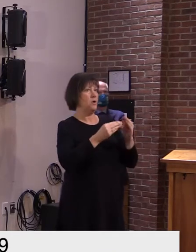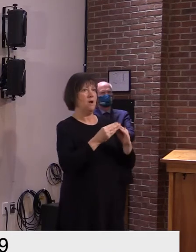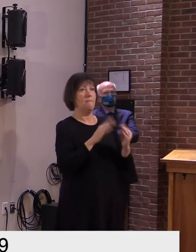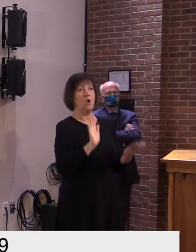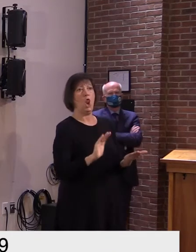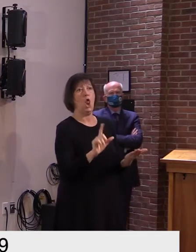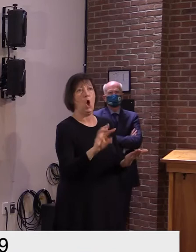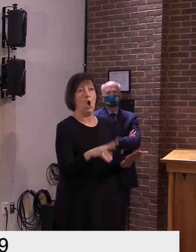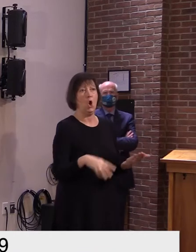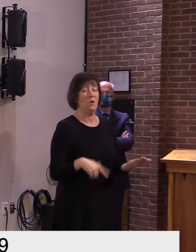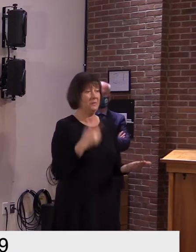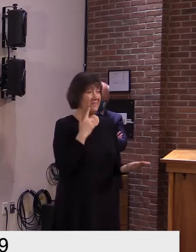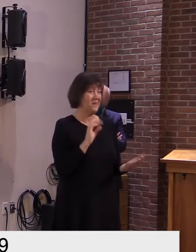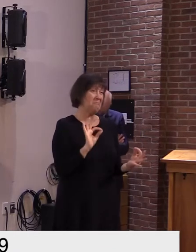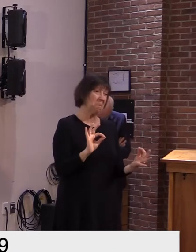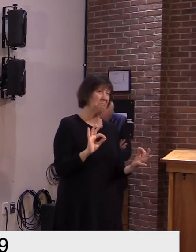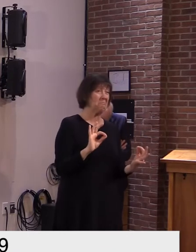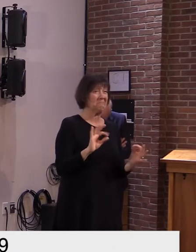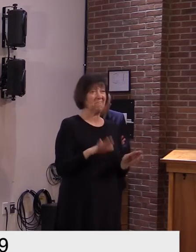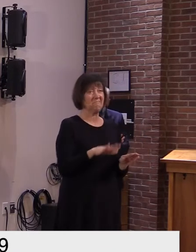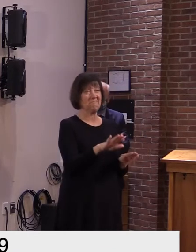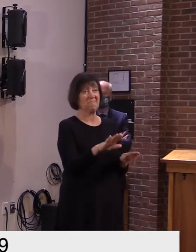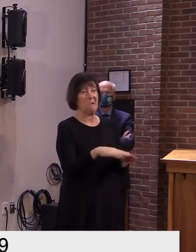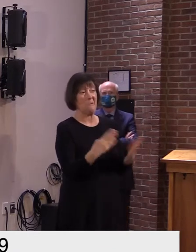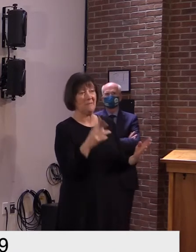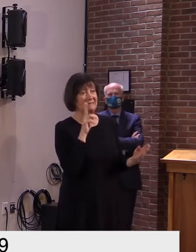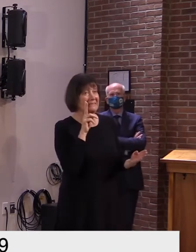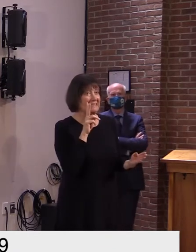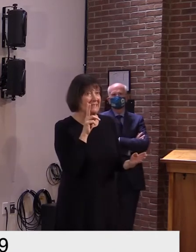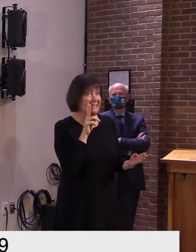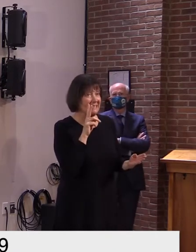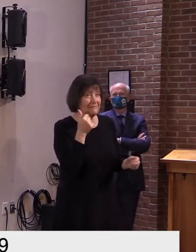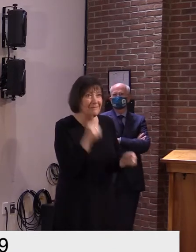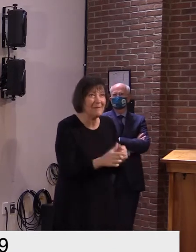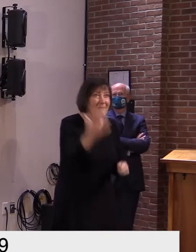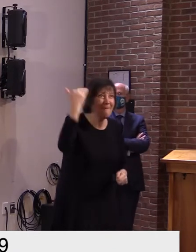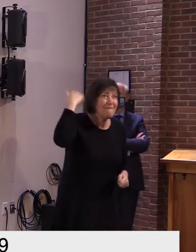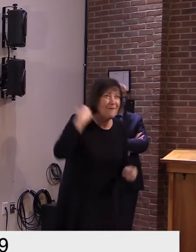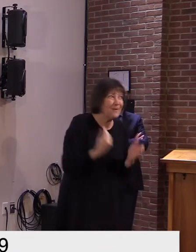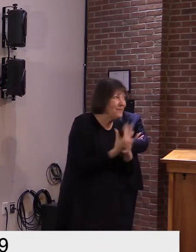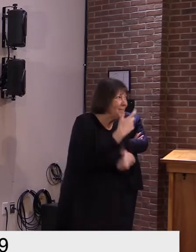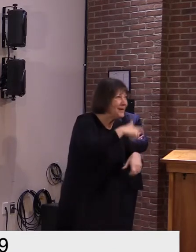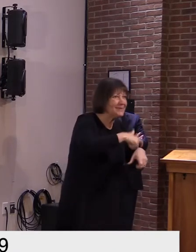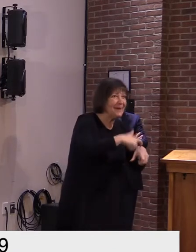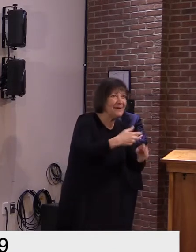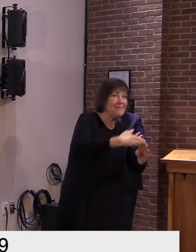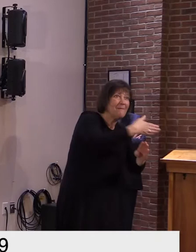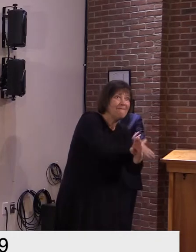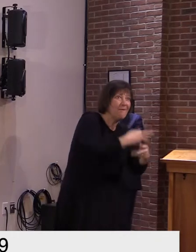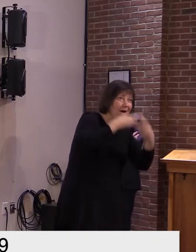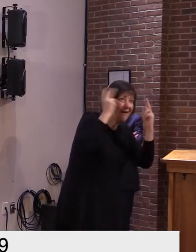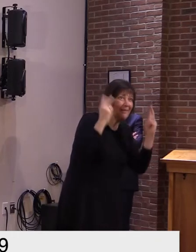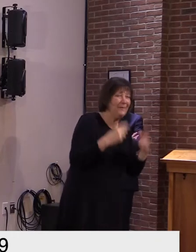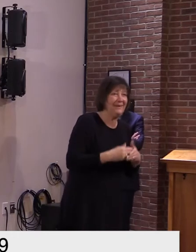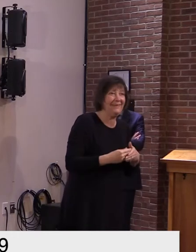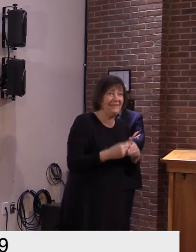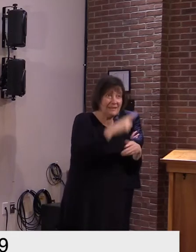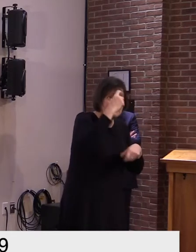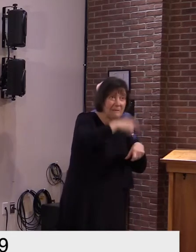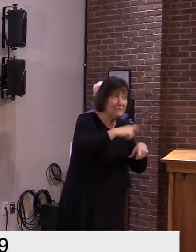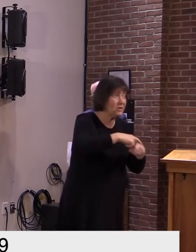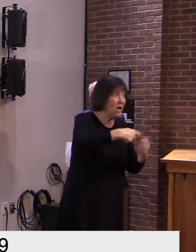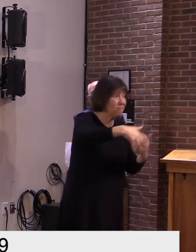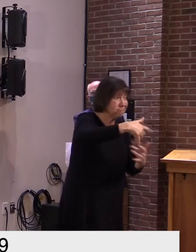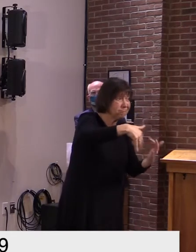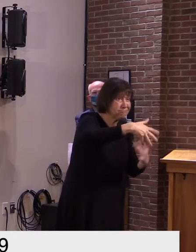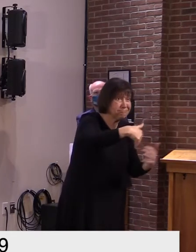we thought that this was a step forward, back to where we were pre-Halloween in some respects, and